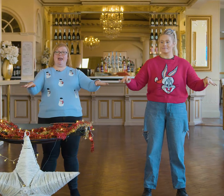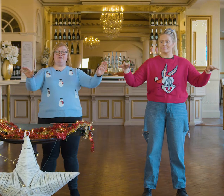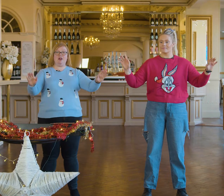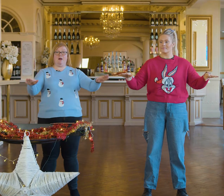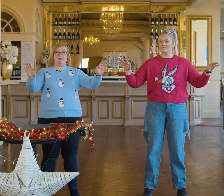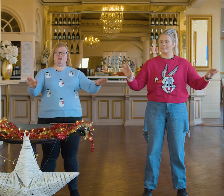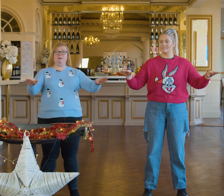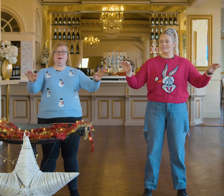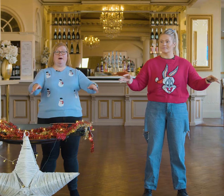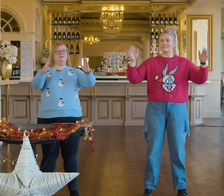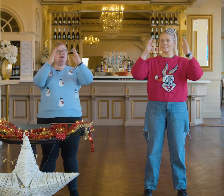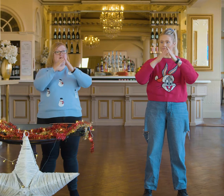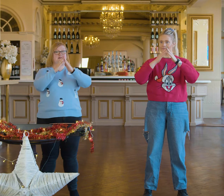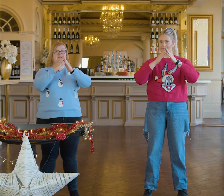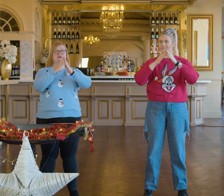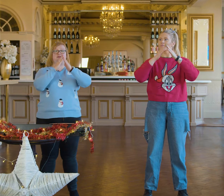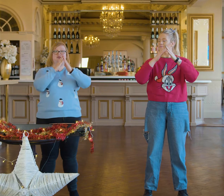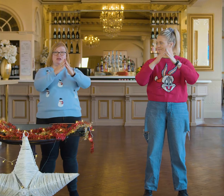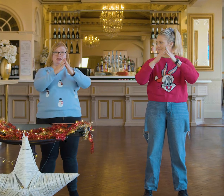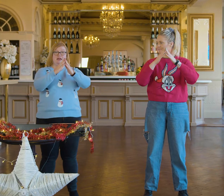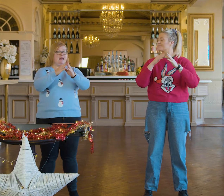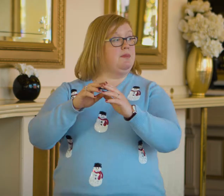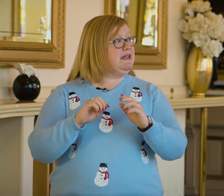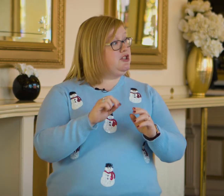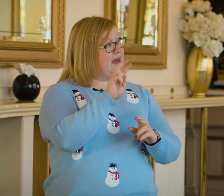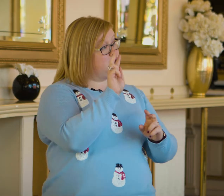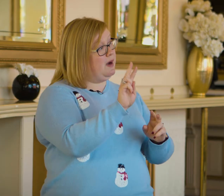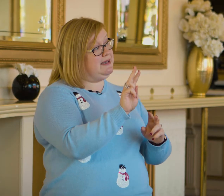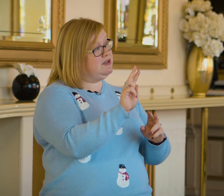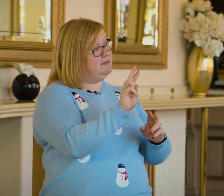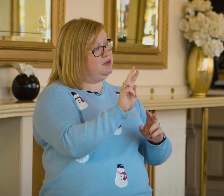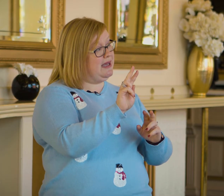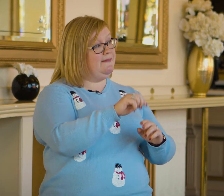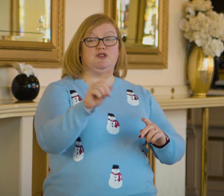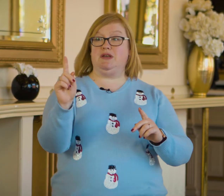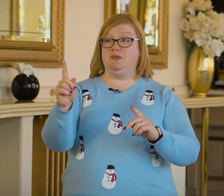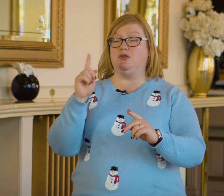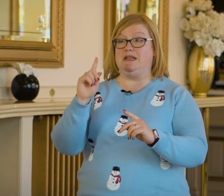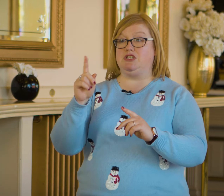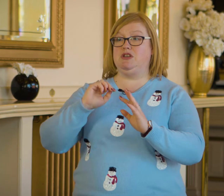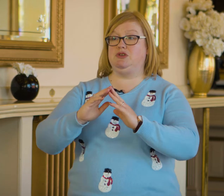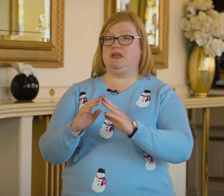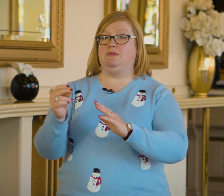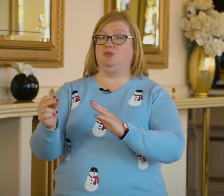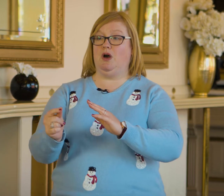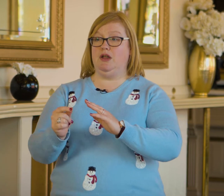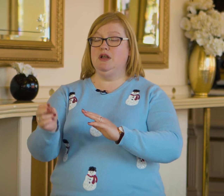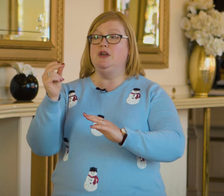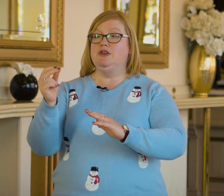fairy on the top of the Christmas tree. And we need to do that twice. Okay? So here we go. Let's do it 2 times. 1,